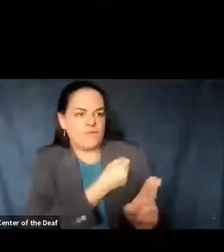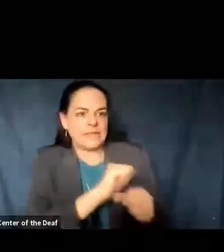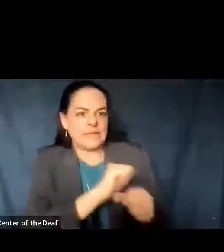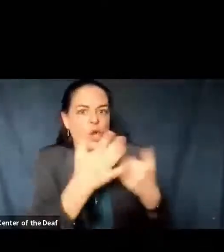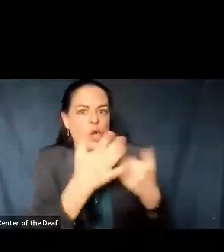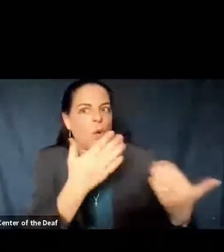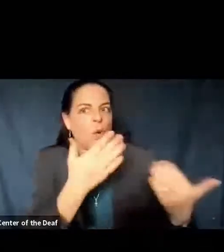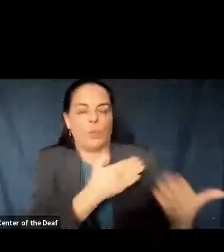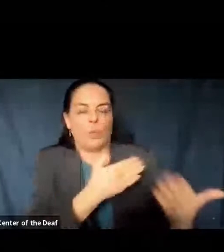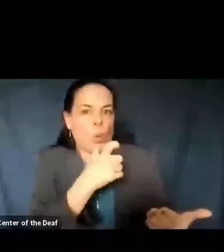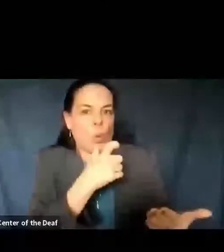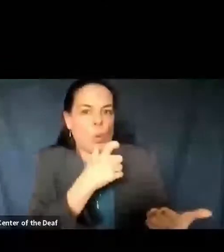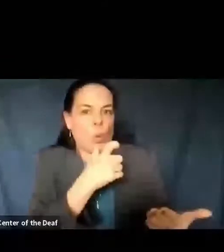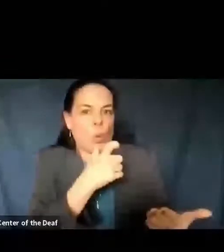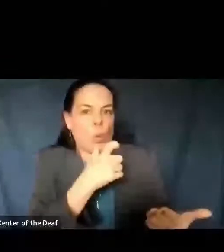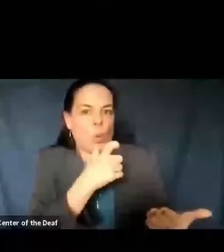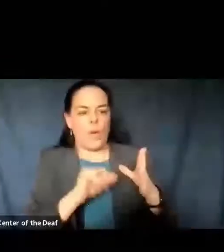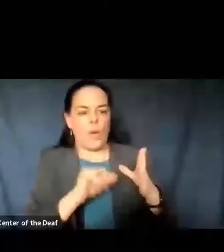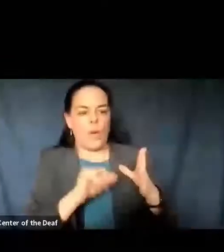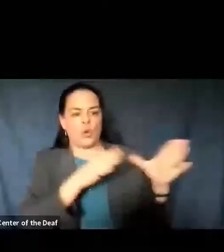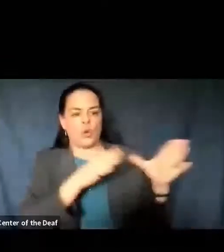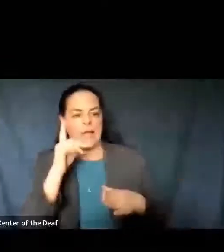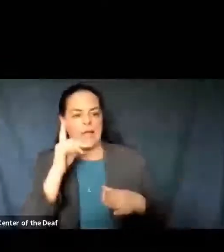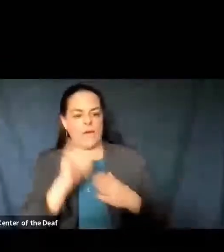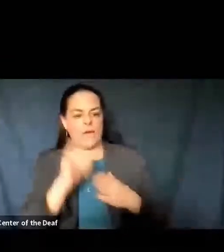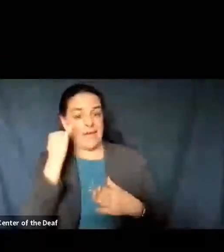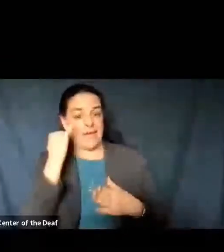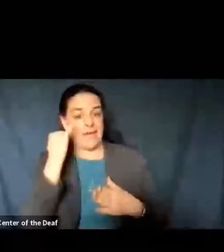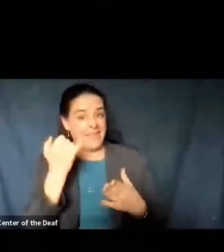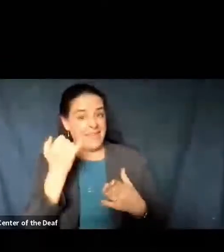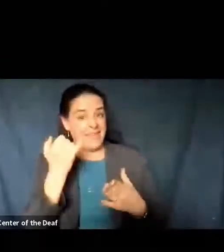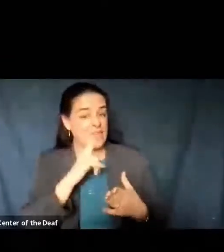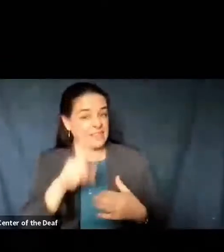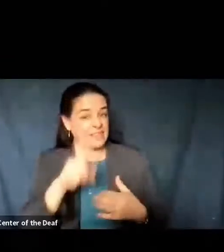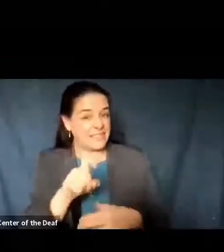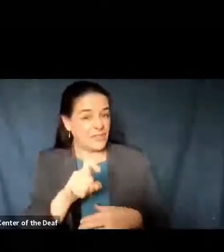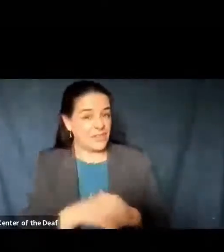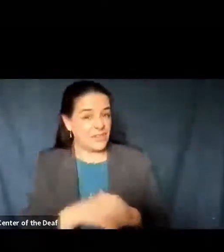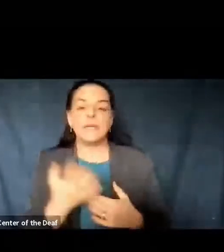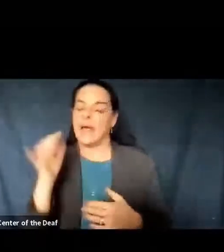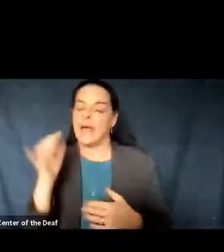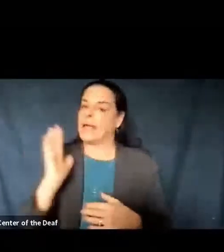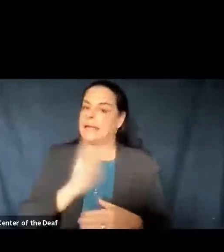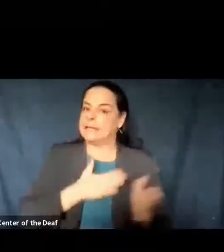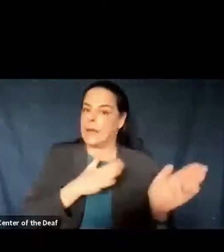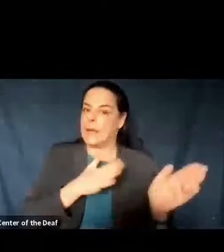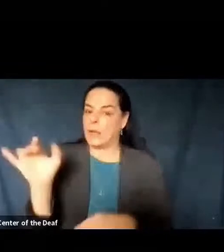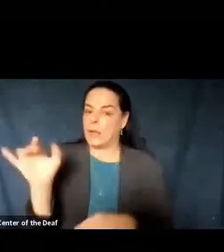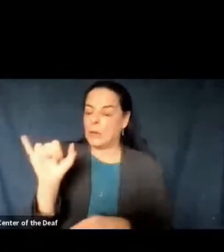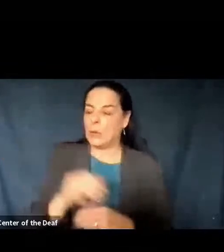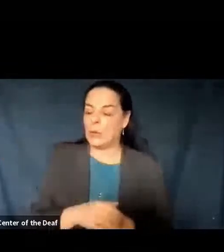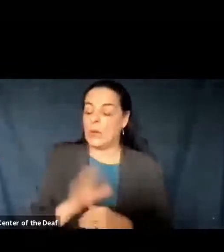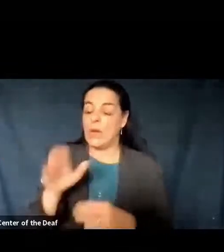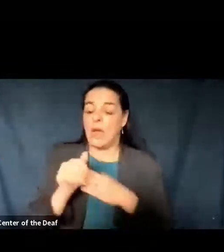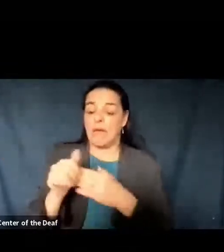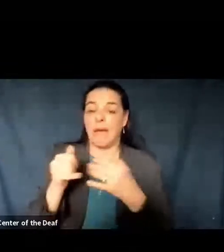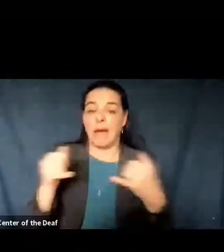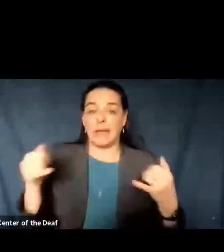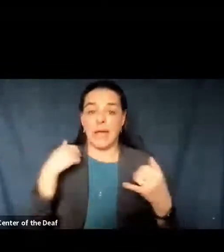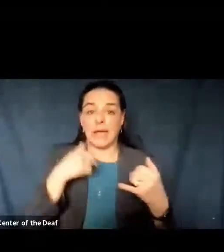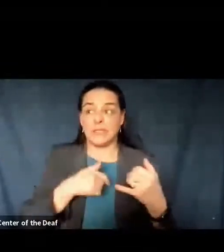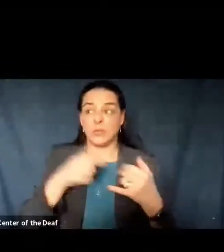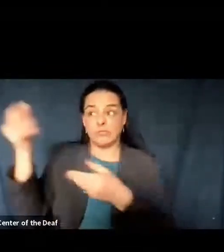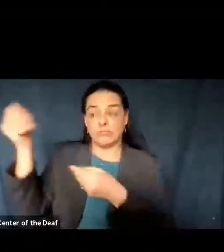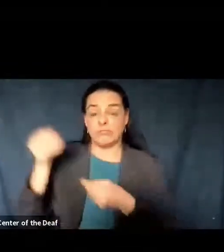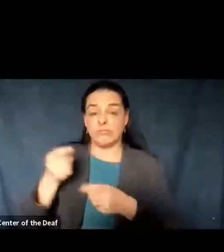moment. What is KCHD's plan for that if it becomes necessary? Yeah, that's our plan as well. The guidelines, again, that we've been given